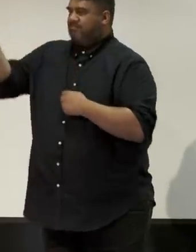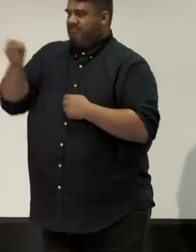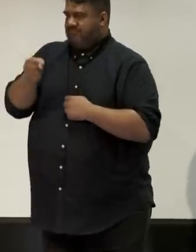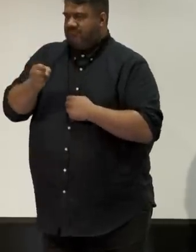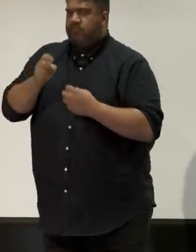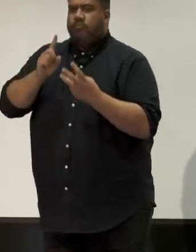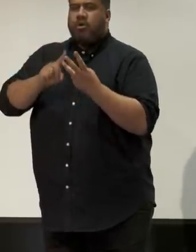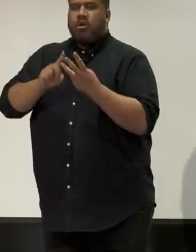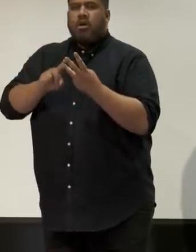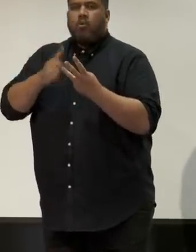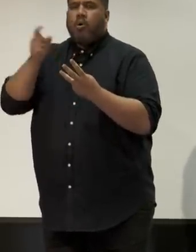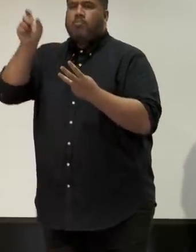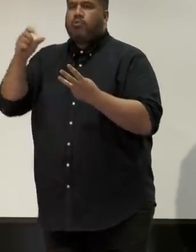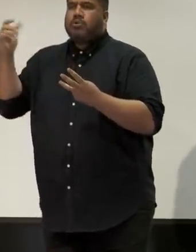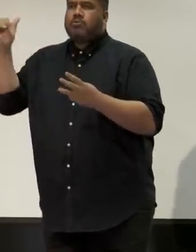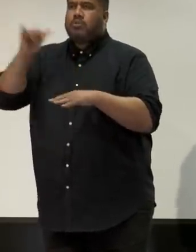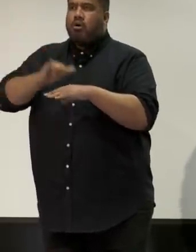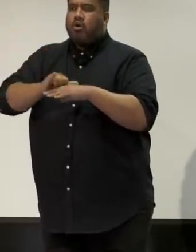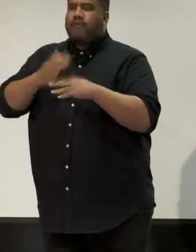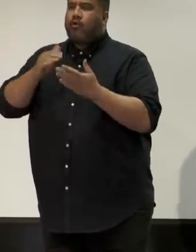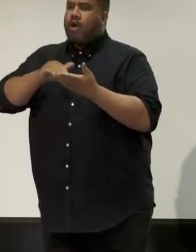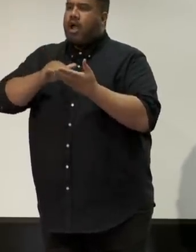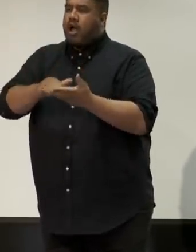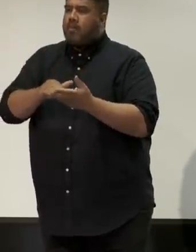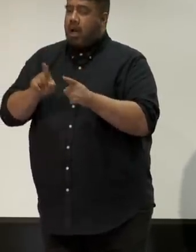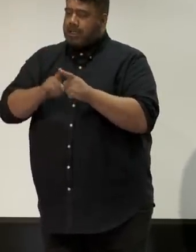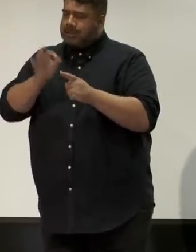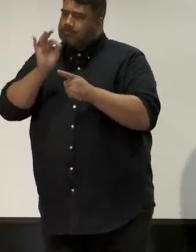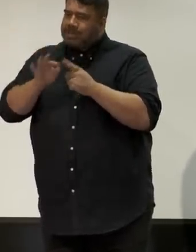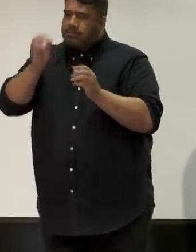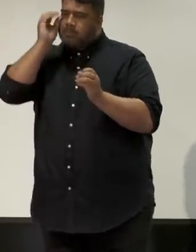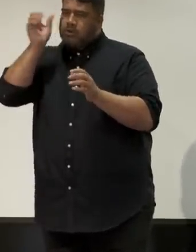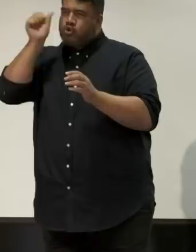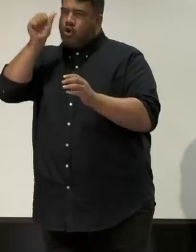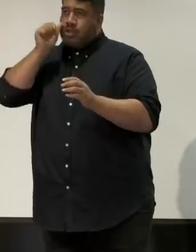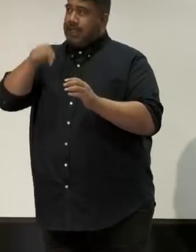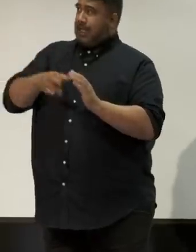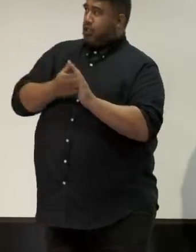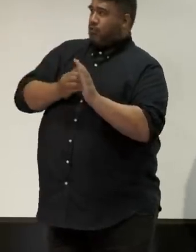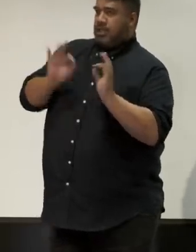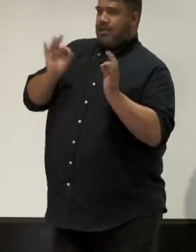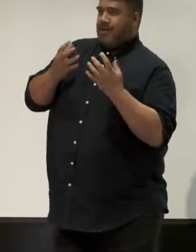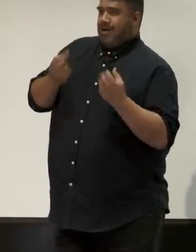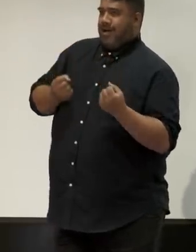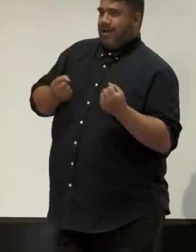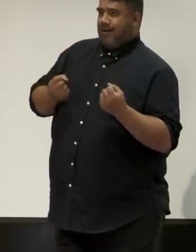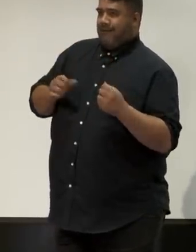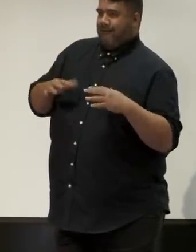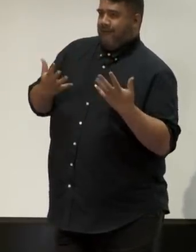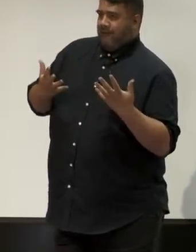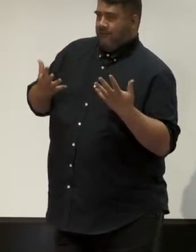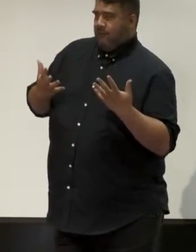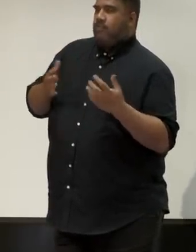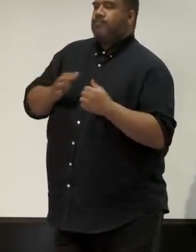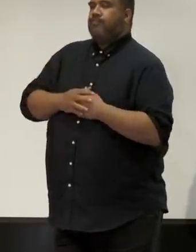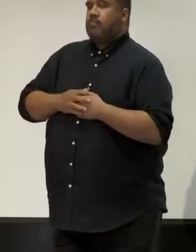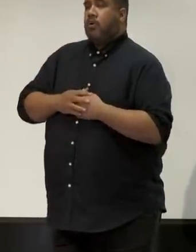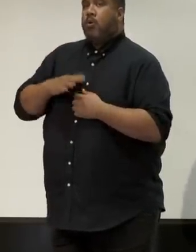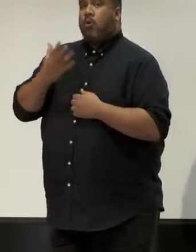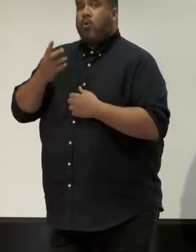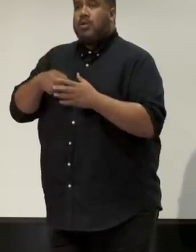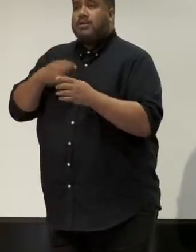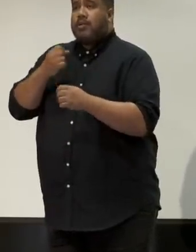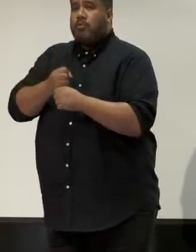aviation industry from memory. So they're often specialist knowledge or skill that we can't access here, or someone who, if they're not